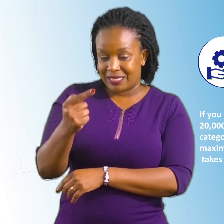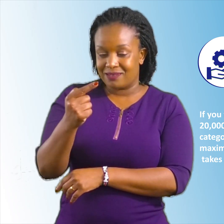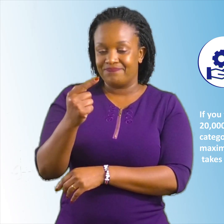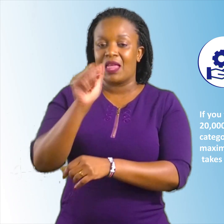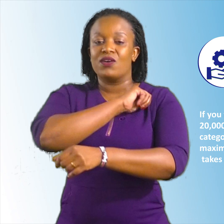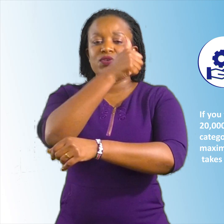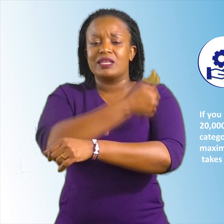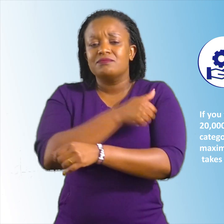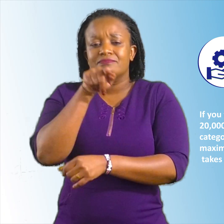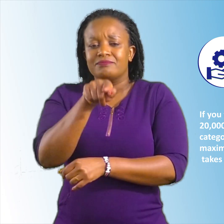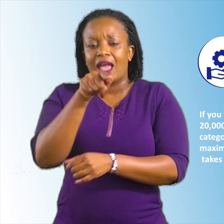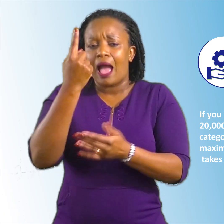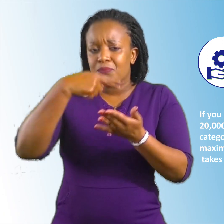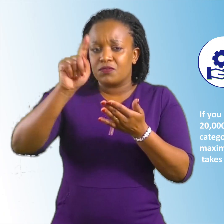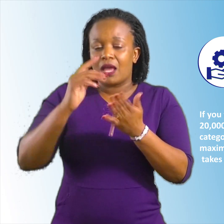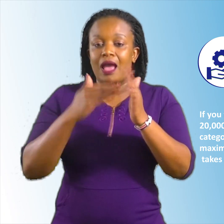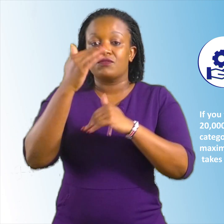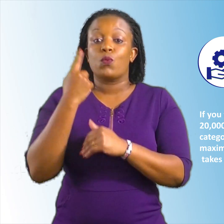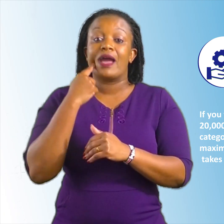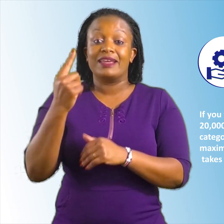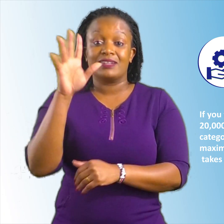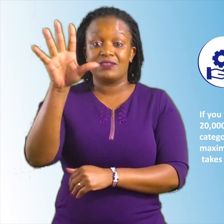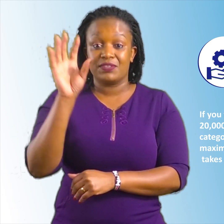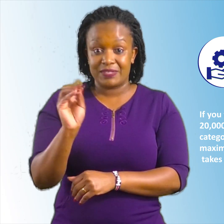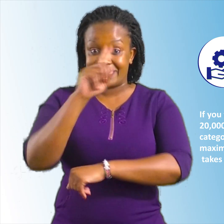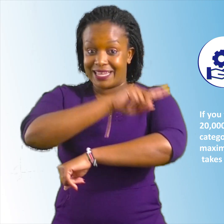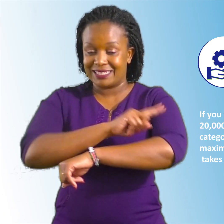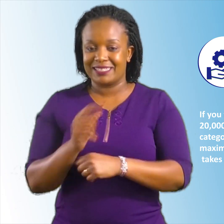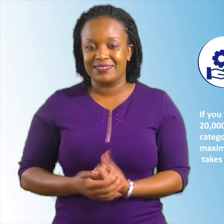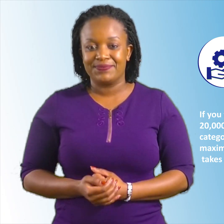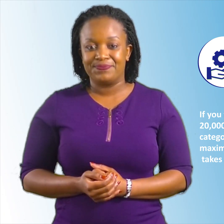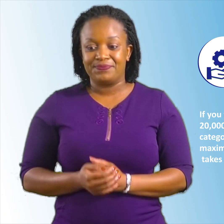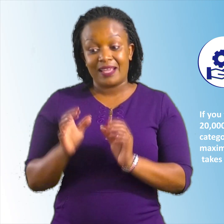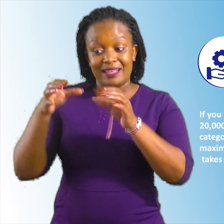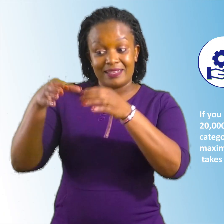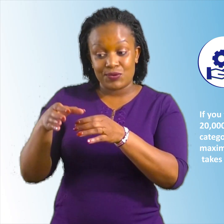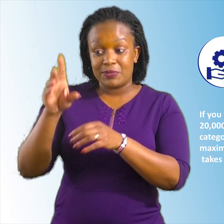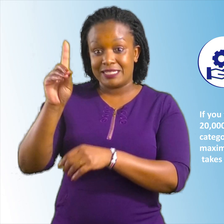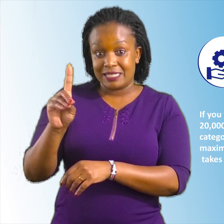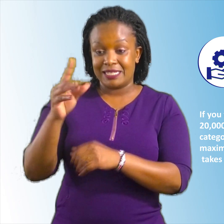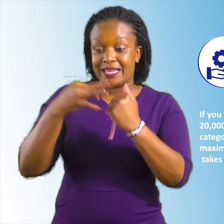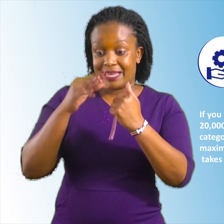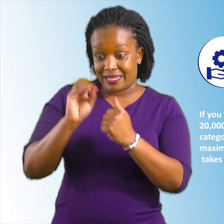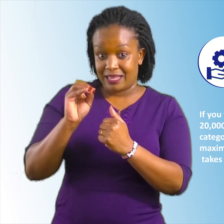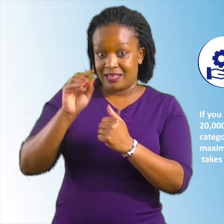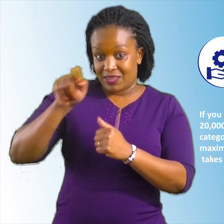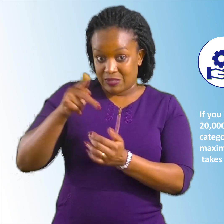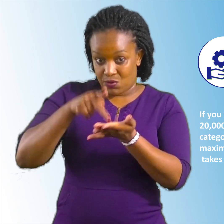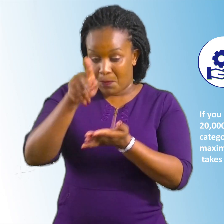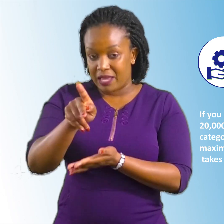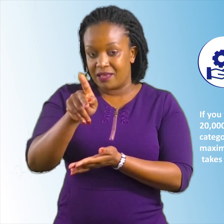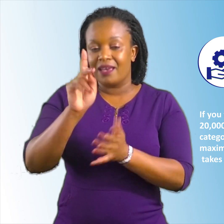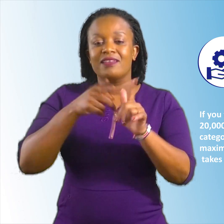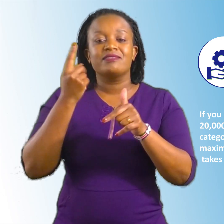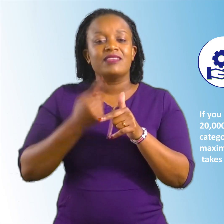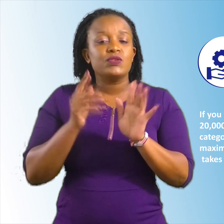the authorization takes a maximum of 150 days. Category D is $80,000